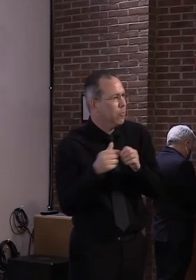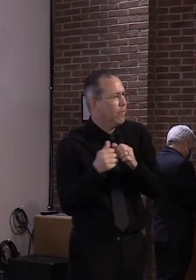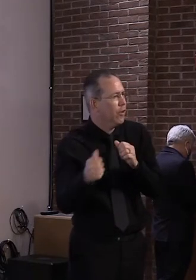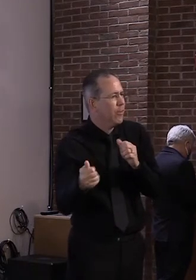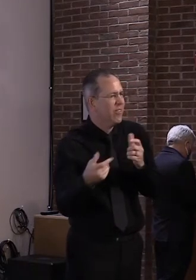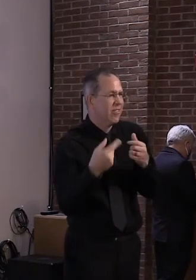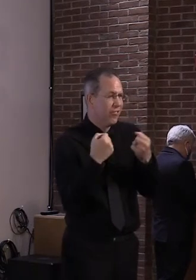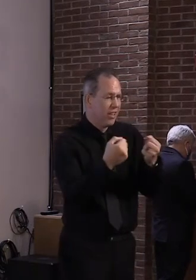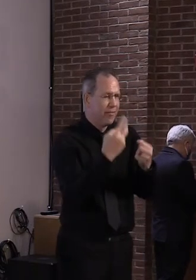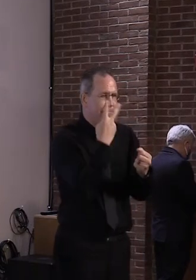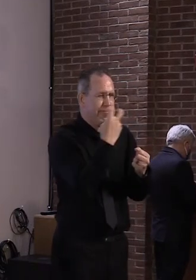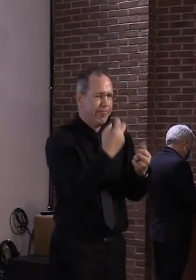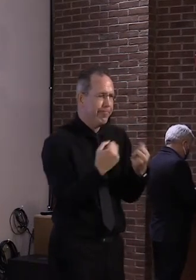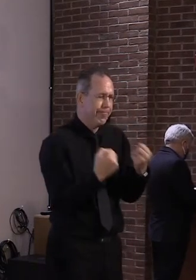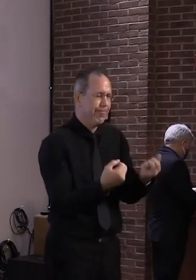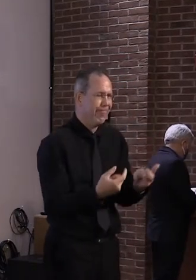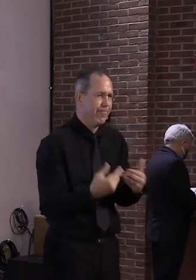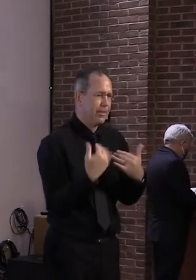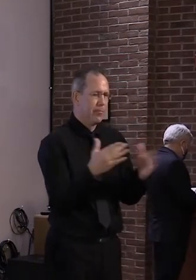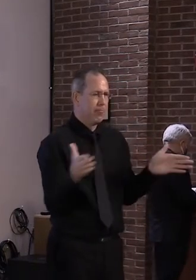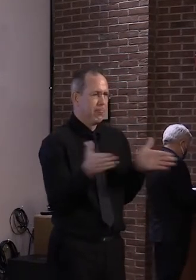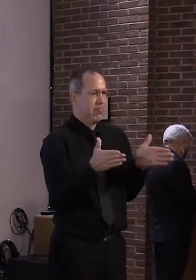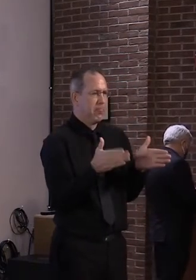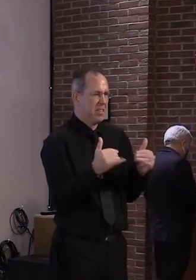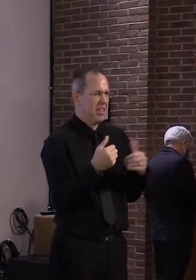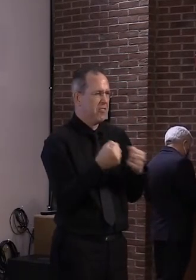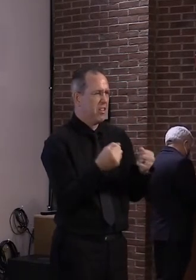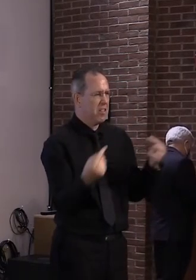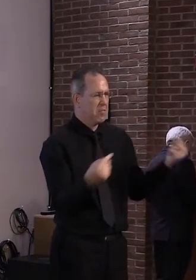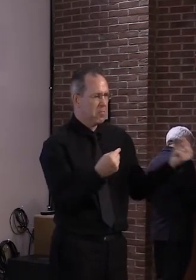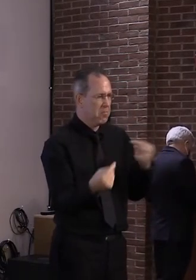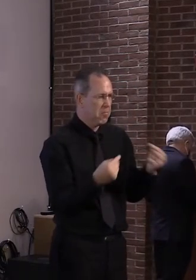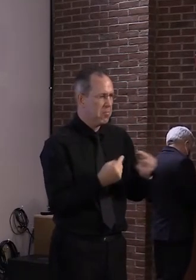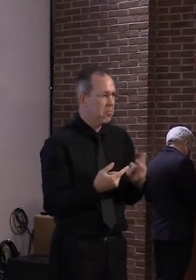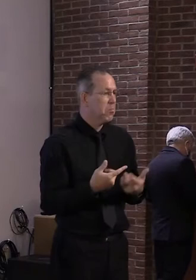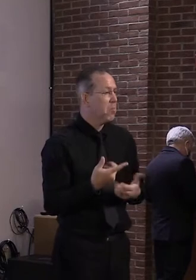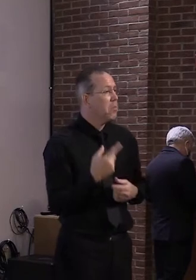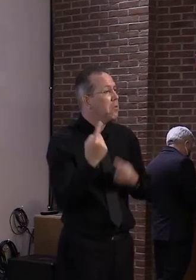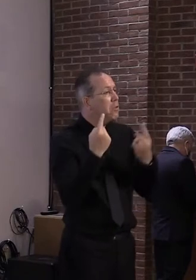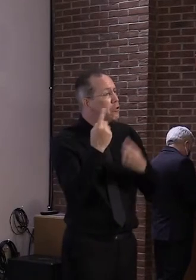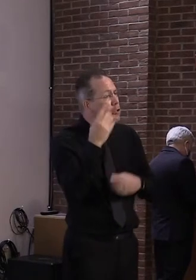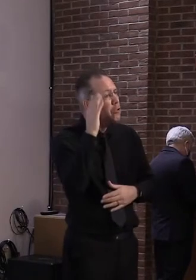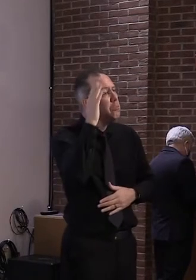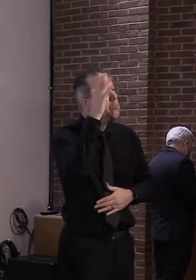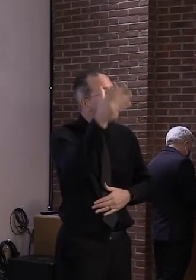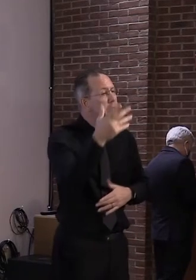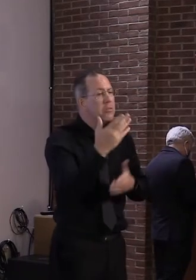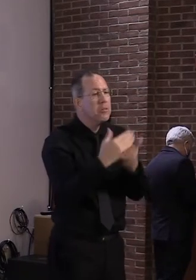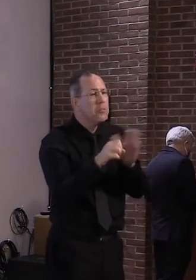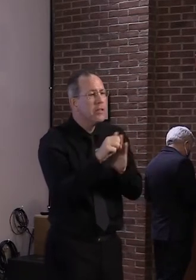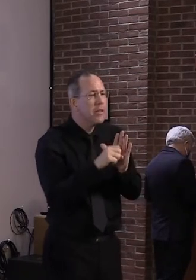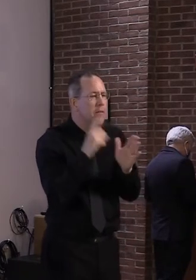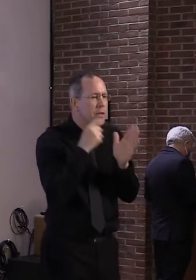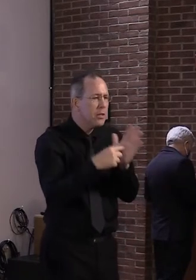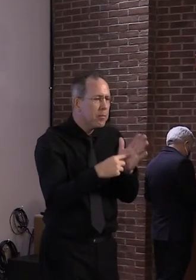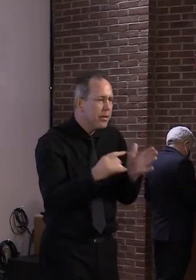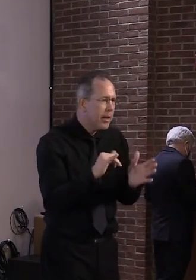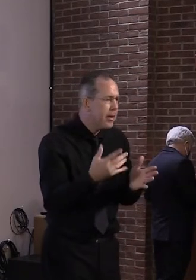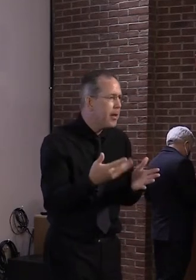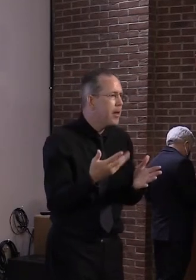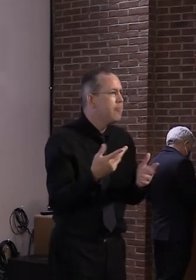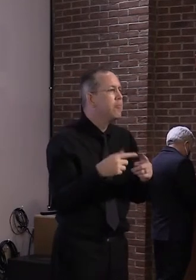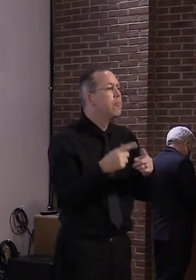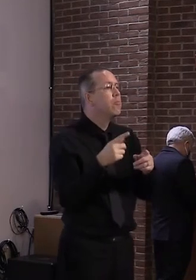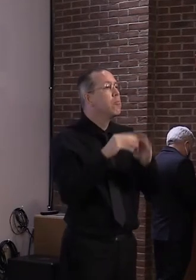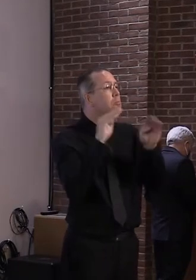other thing that we might take a look at is other states. Let's say you're coming from Montana, let's say,